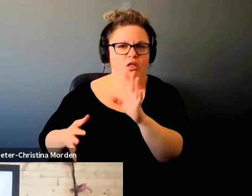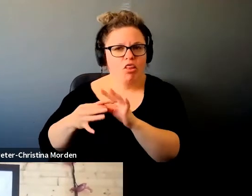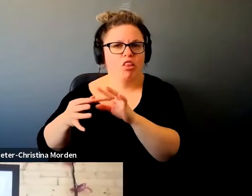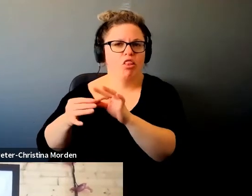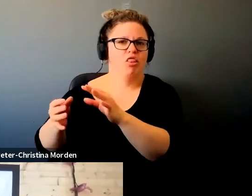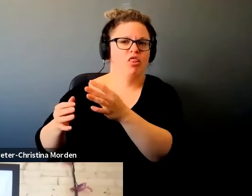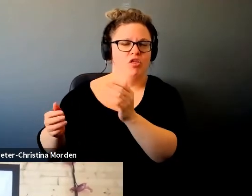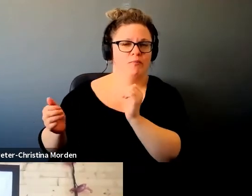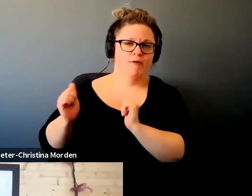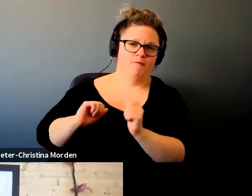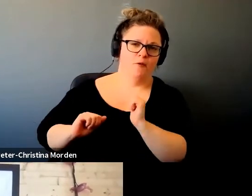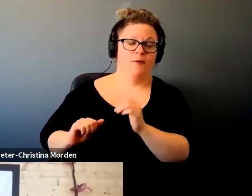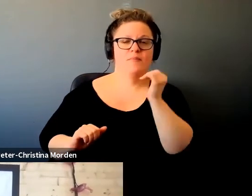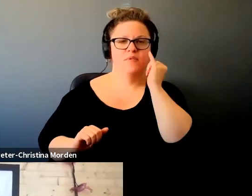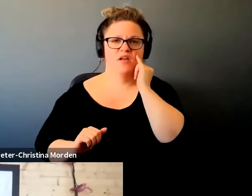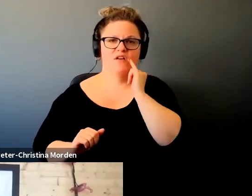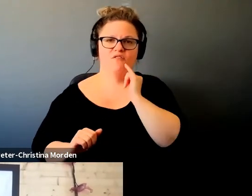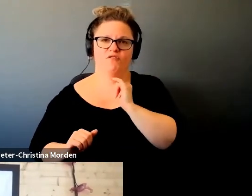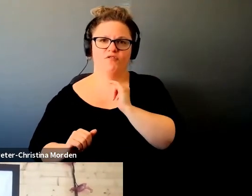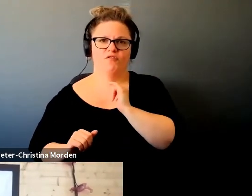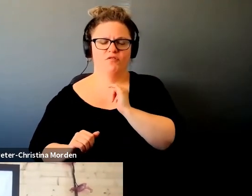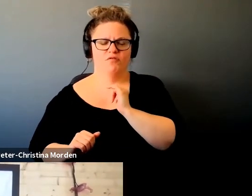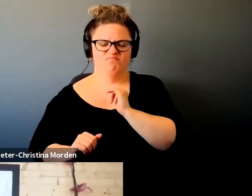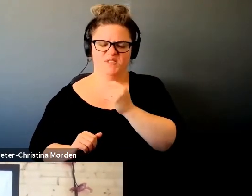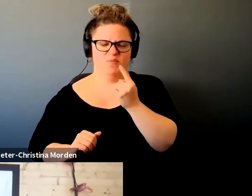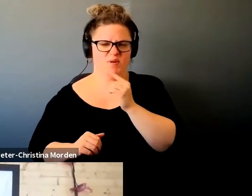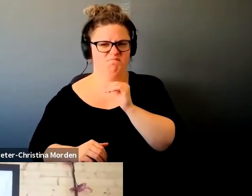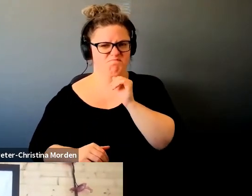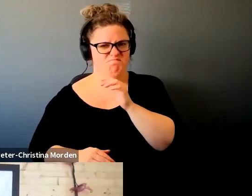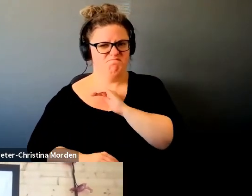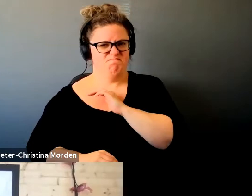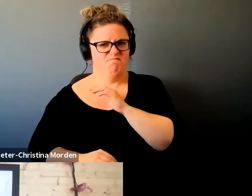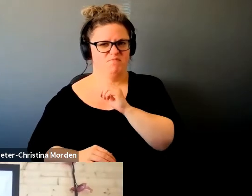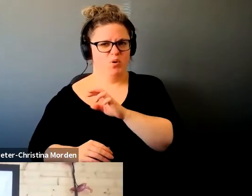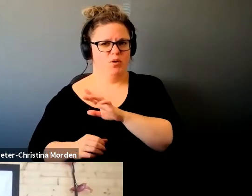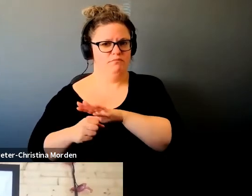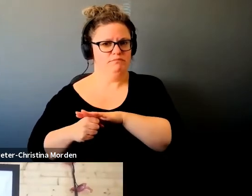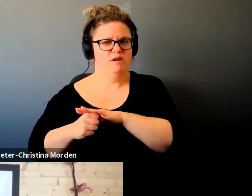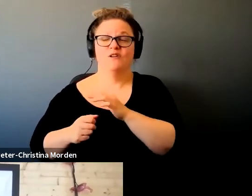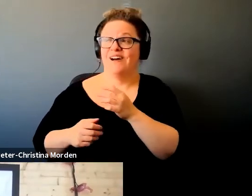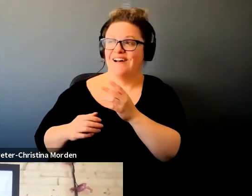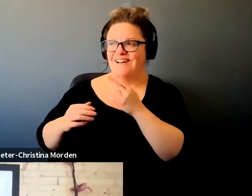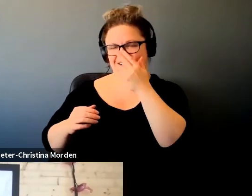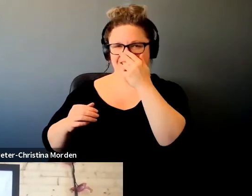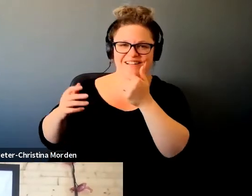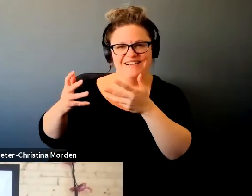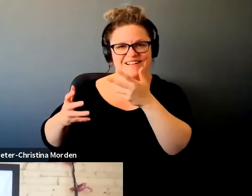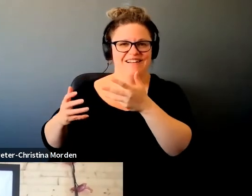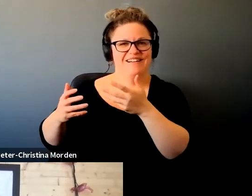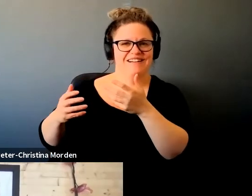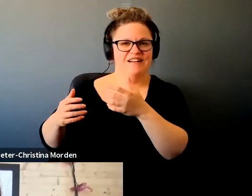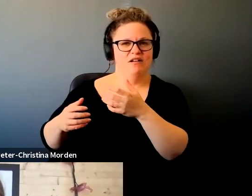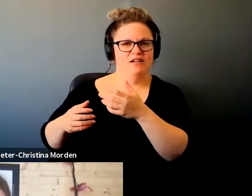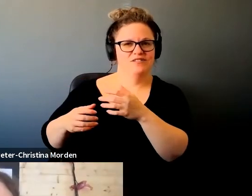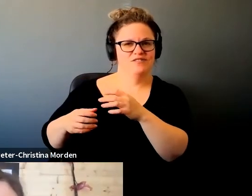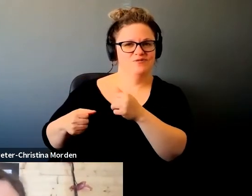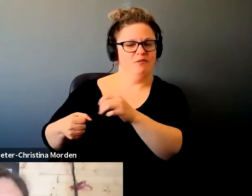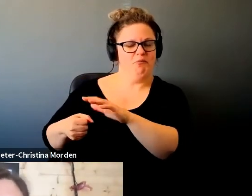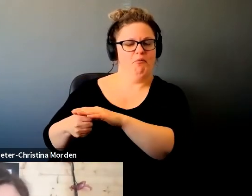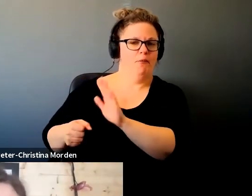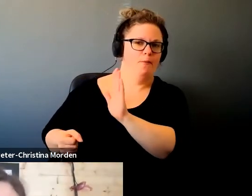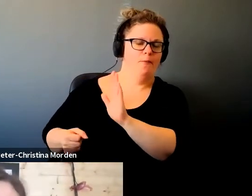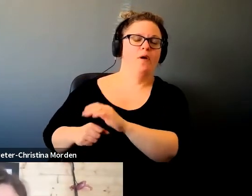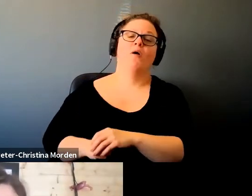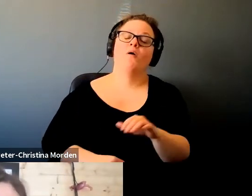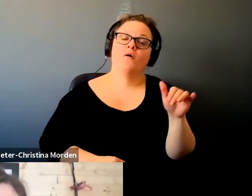of perform when you need to. And I also got a lot of positive